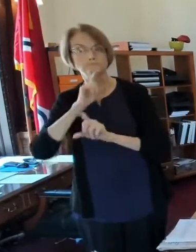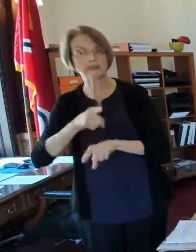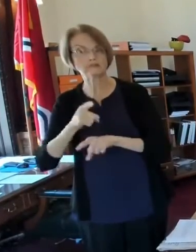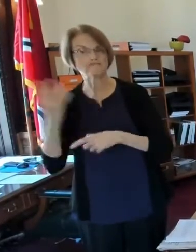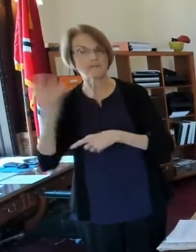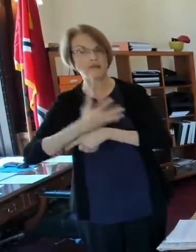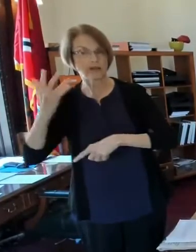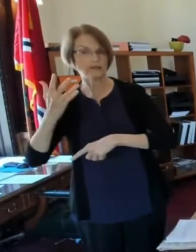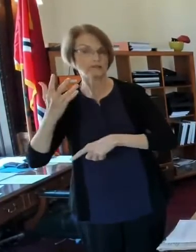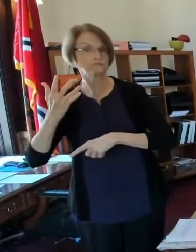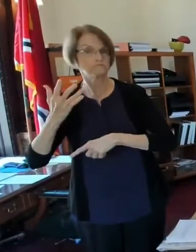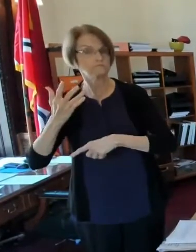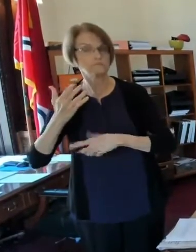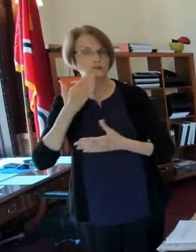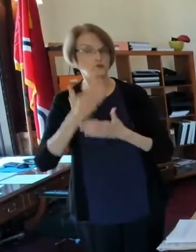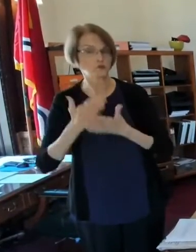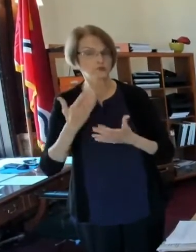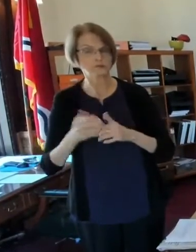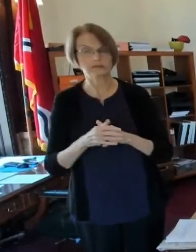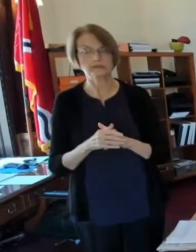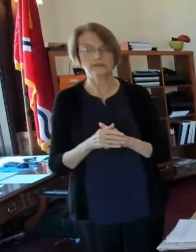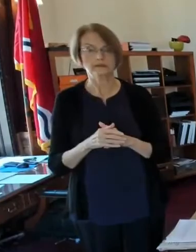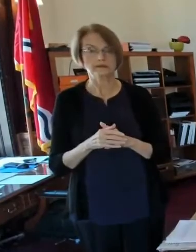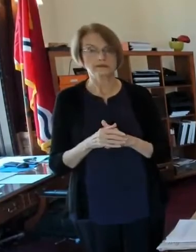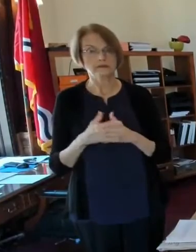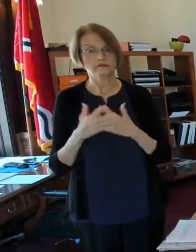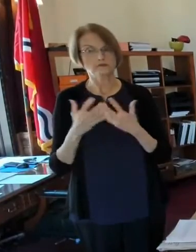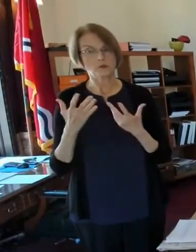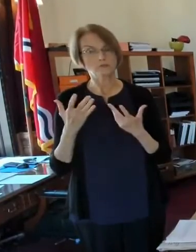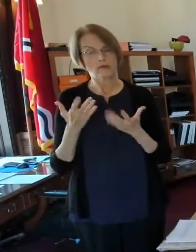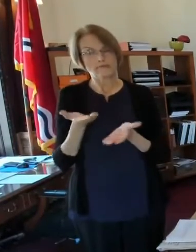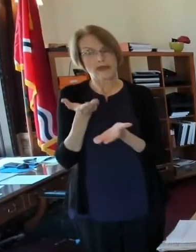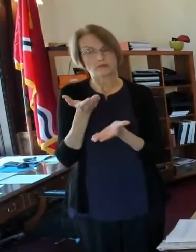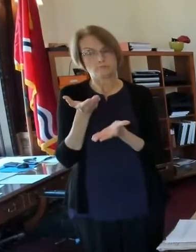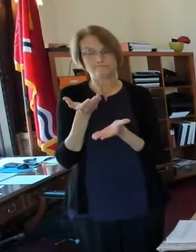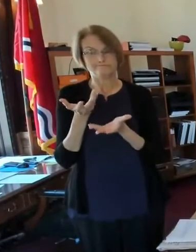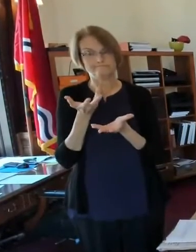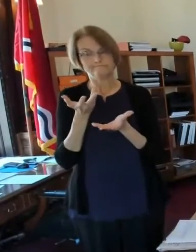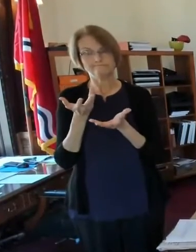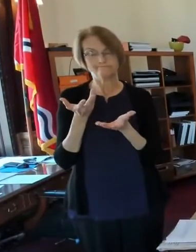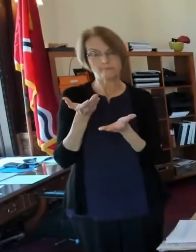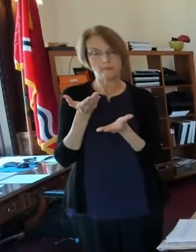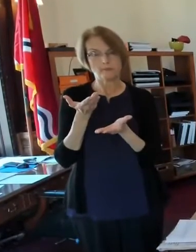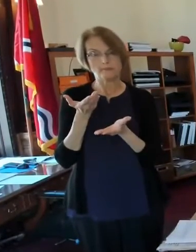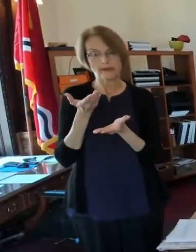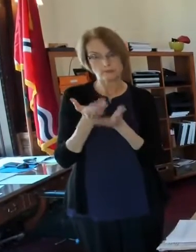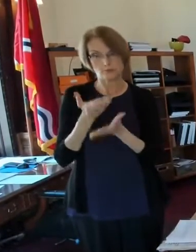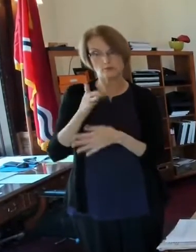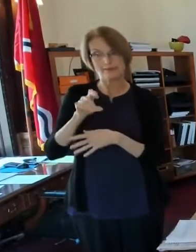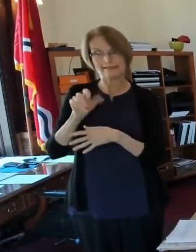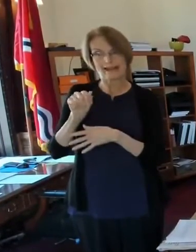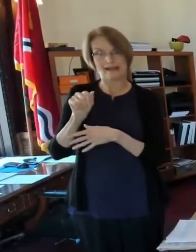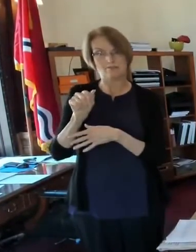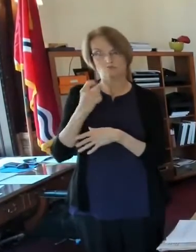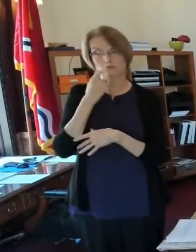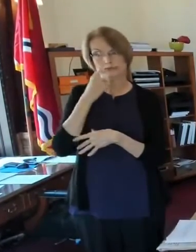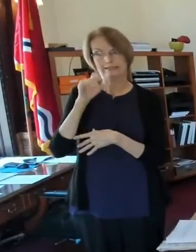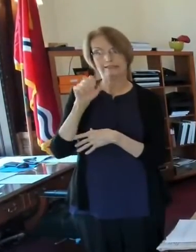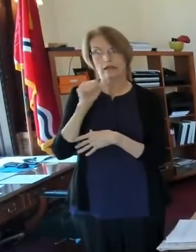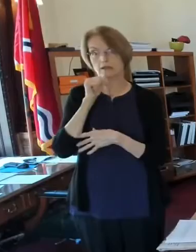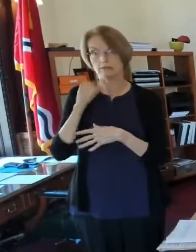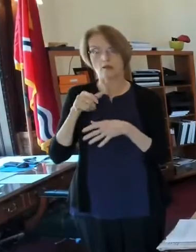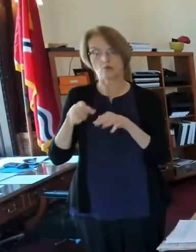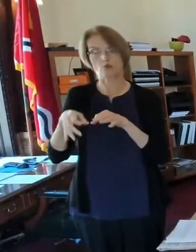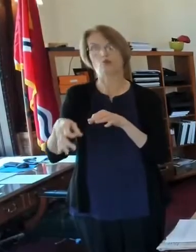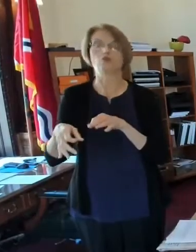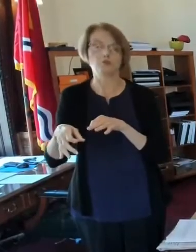That's good, because at least we're dealing with data that is current data, and so as we make